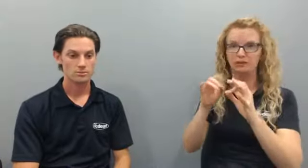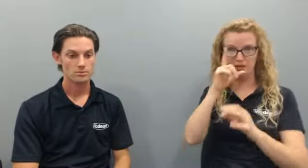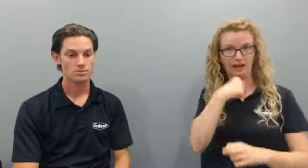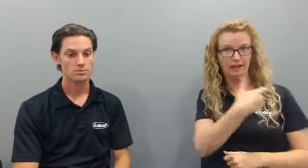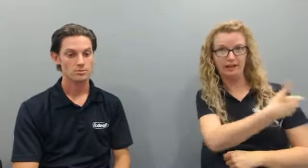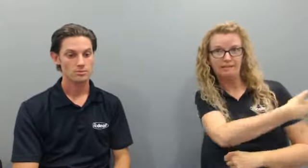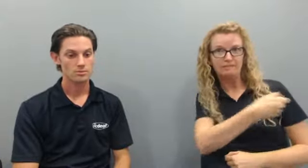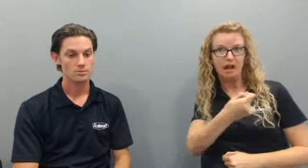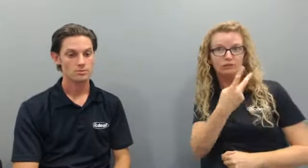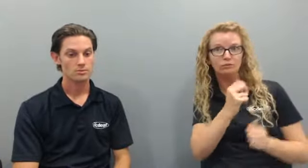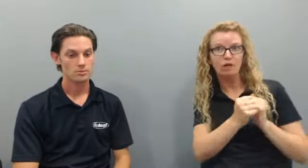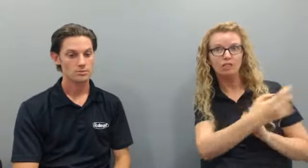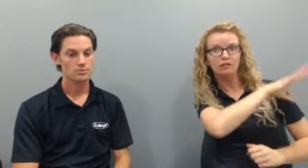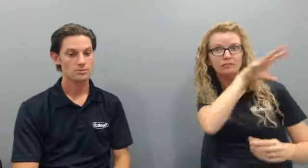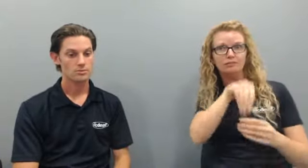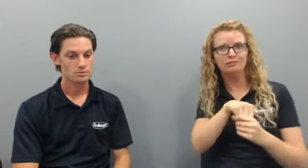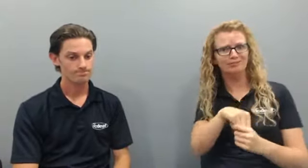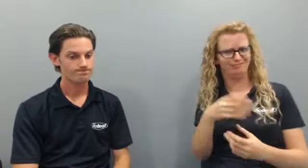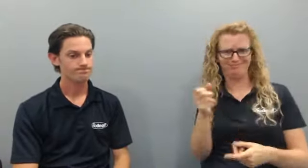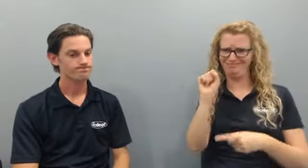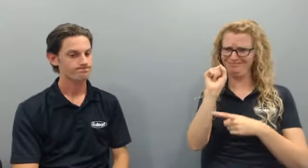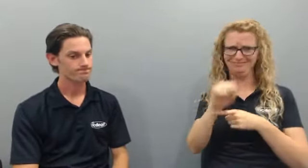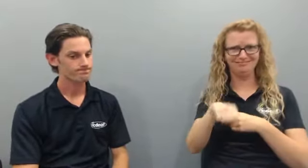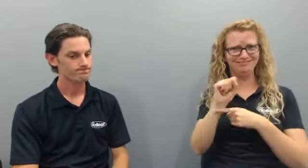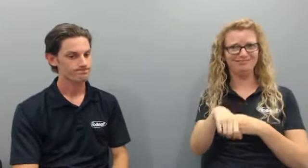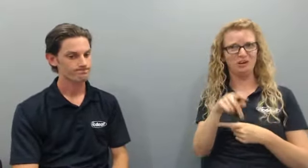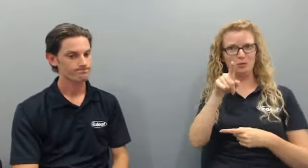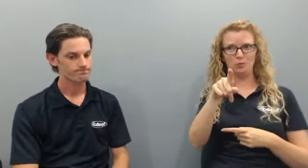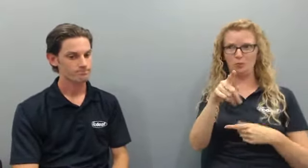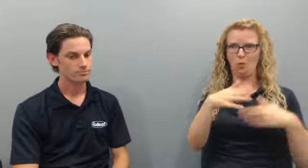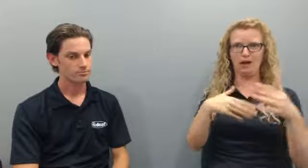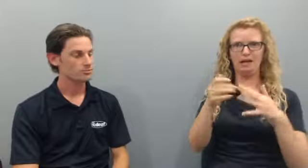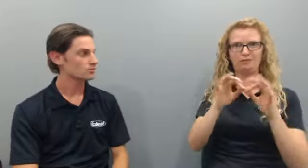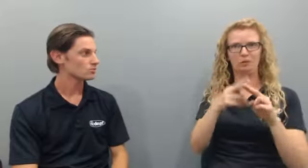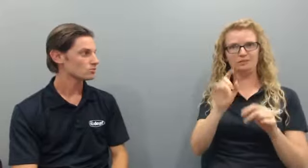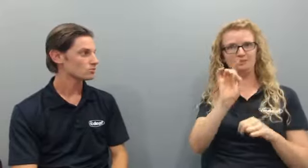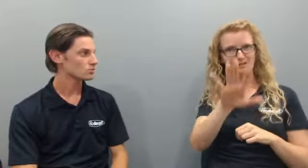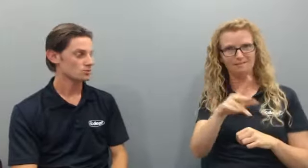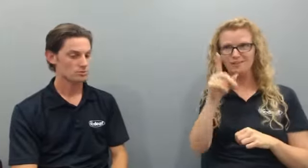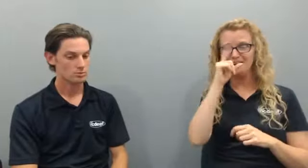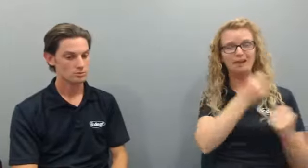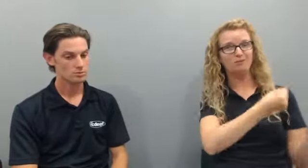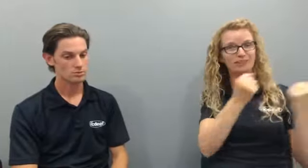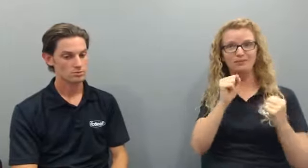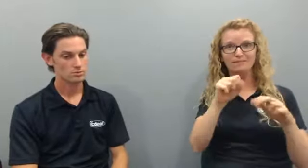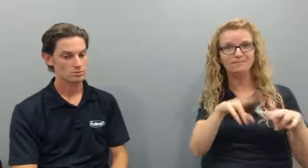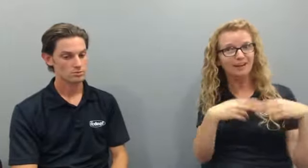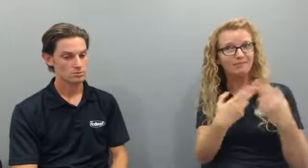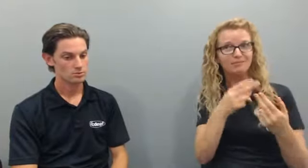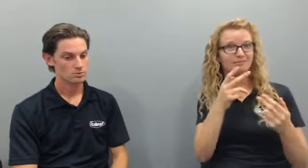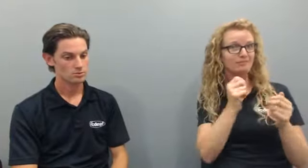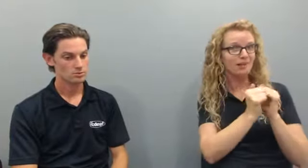event and there's interpreters there, can I invite my brothers? And the answer is absolutely yes. You've organised interpreters for